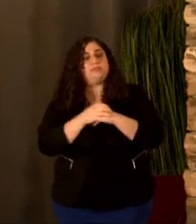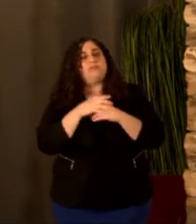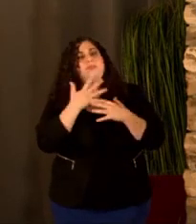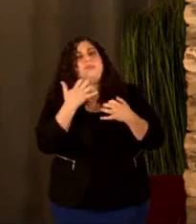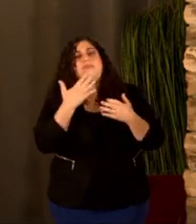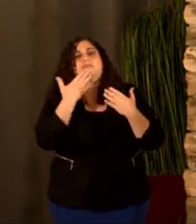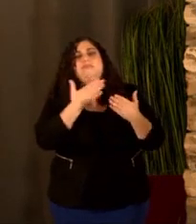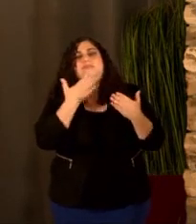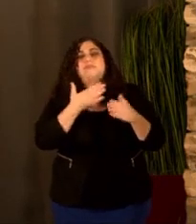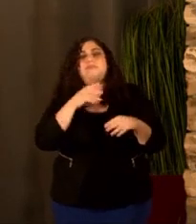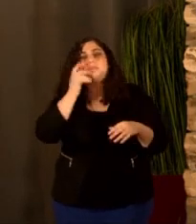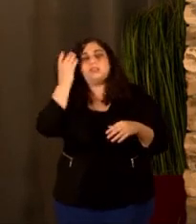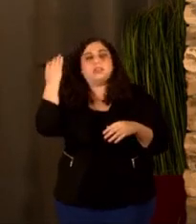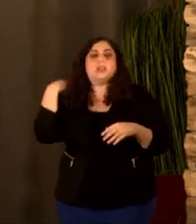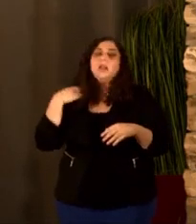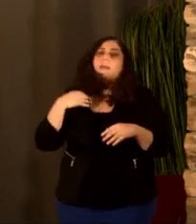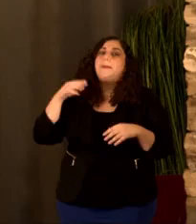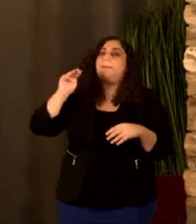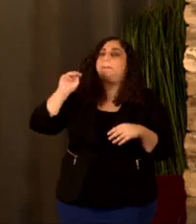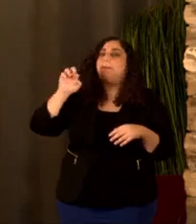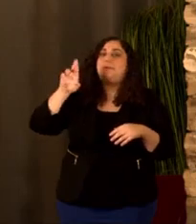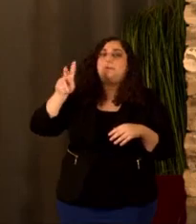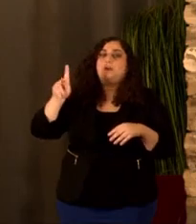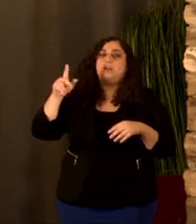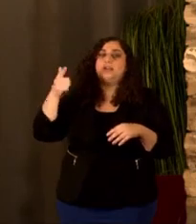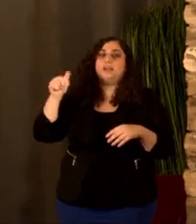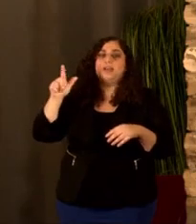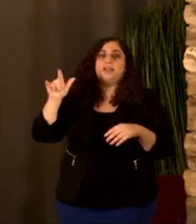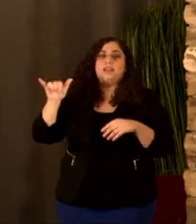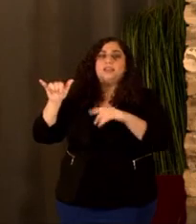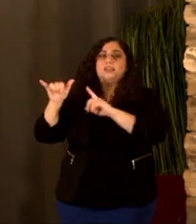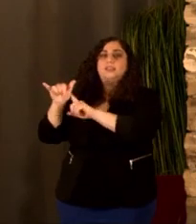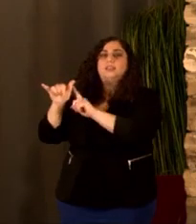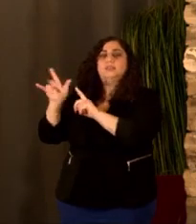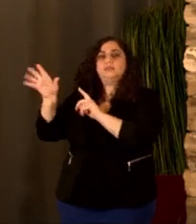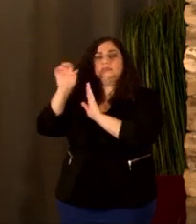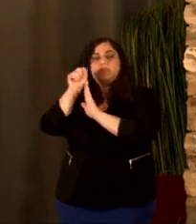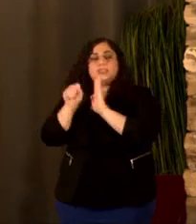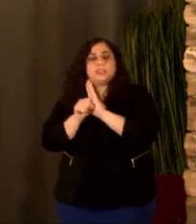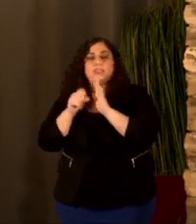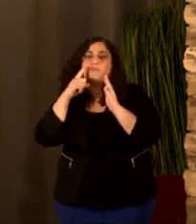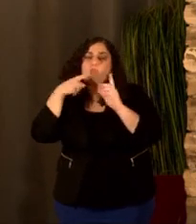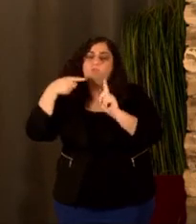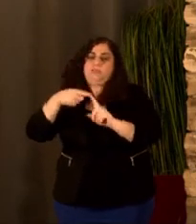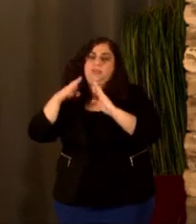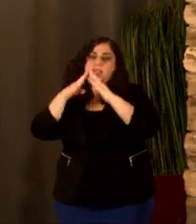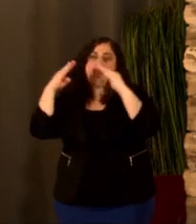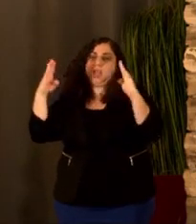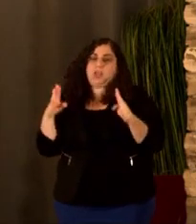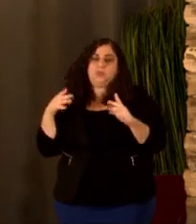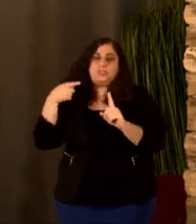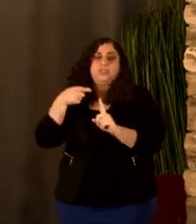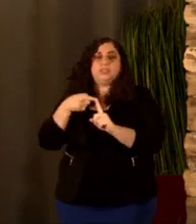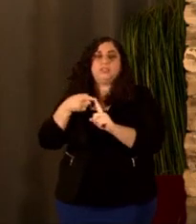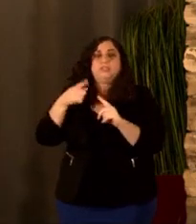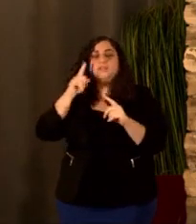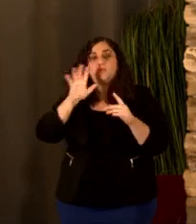Mark Galley for being here, your two secretaries, Housing and Health and Human